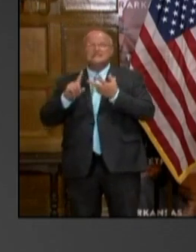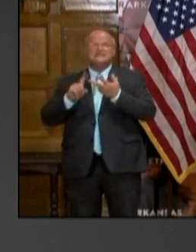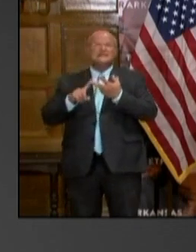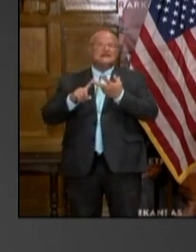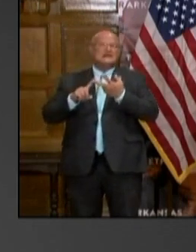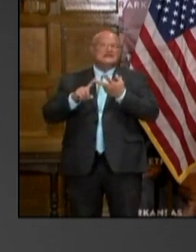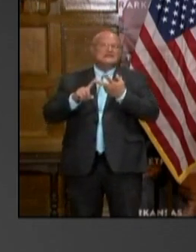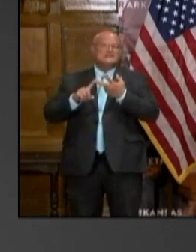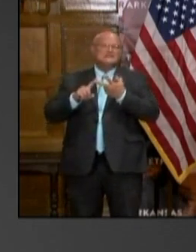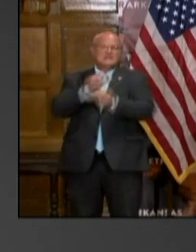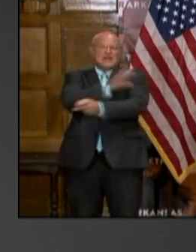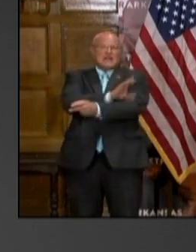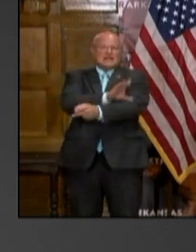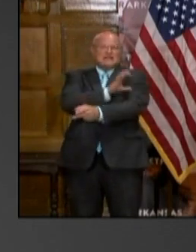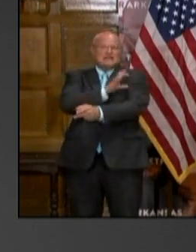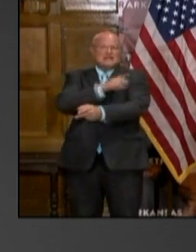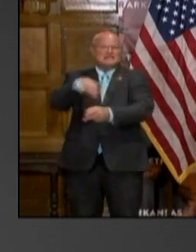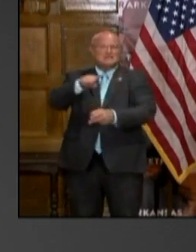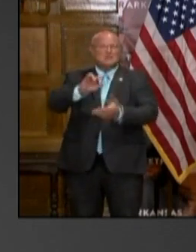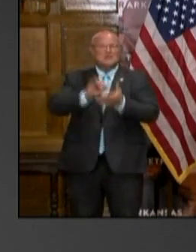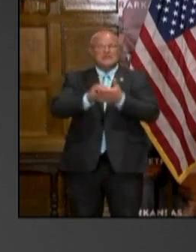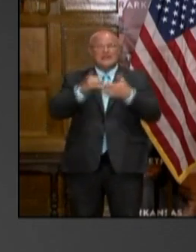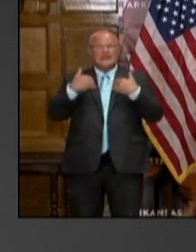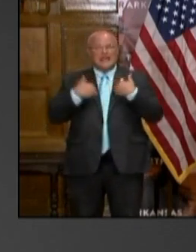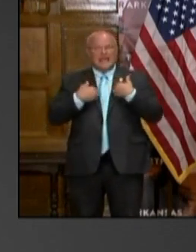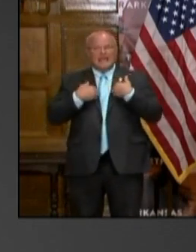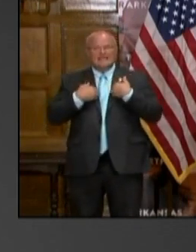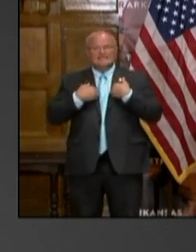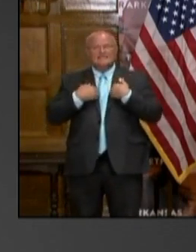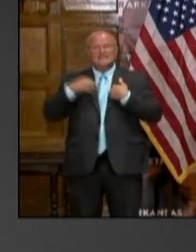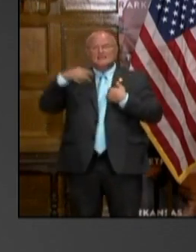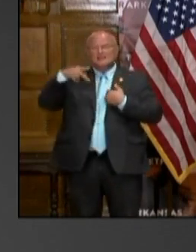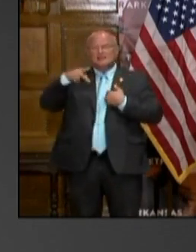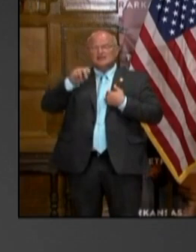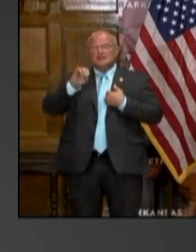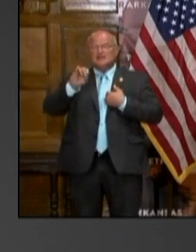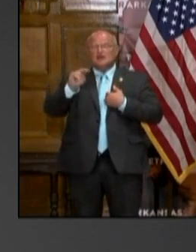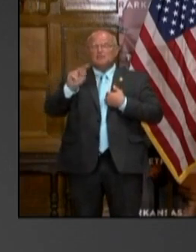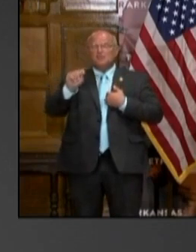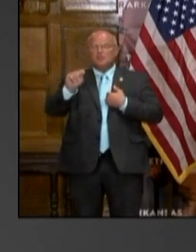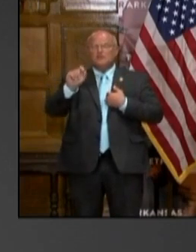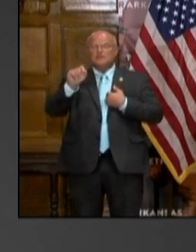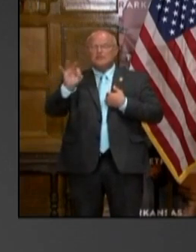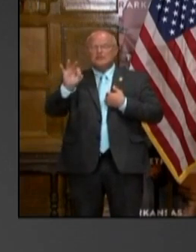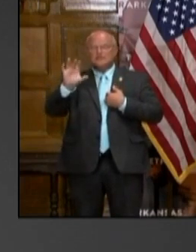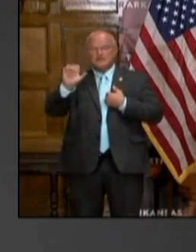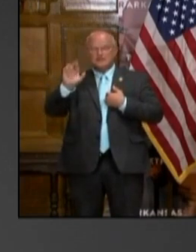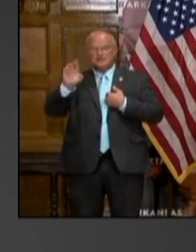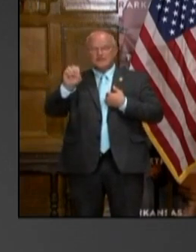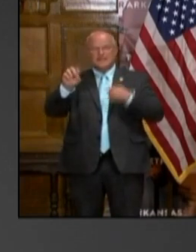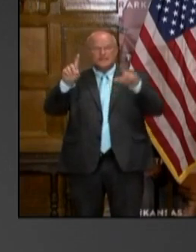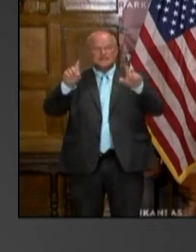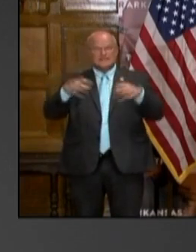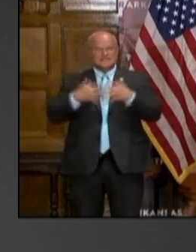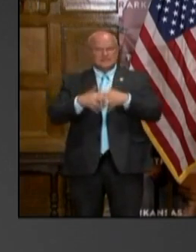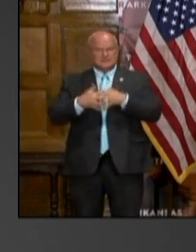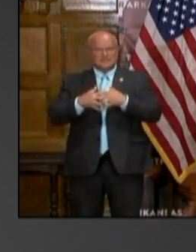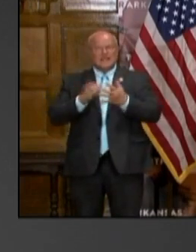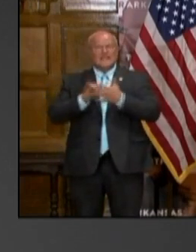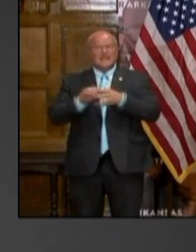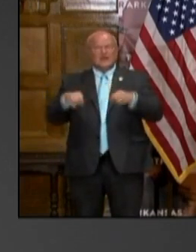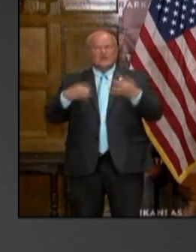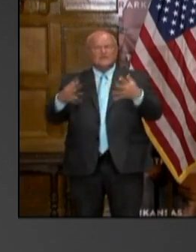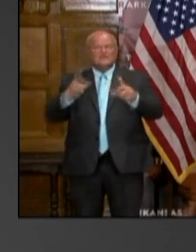a clinic somewhere that has a point-of-care testing machine, and that will give you a